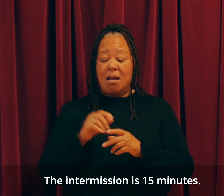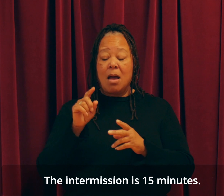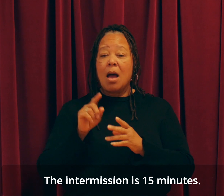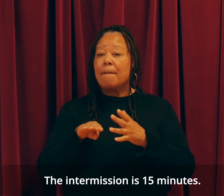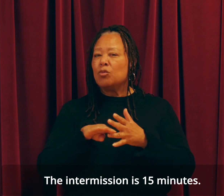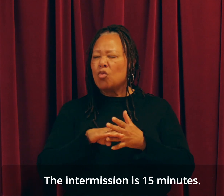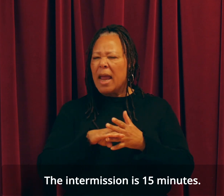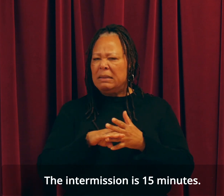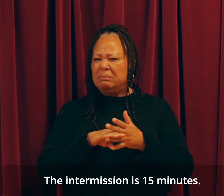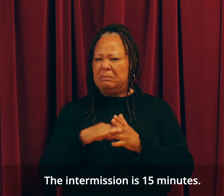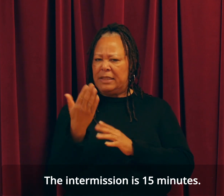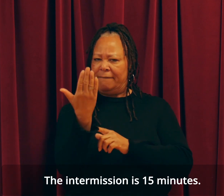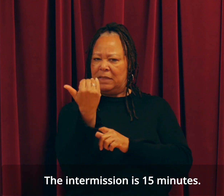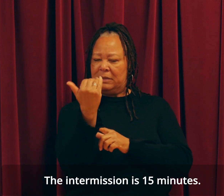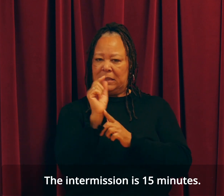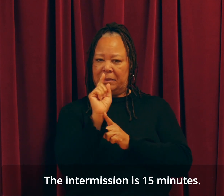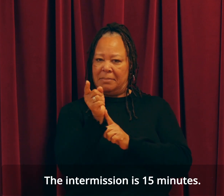The intermission is 15 minutes.